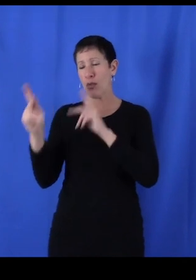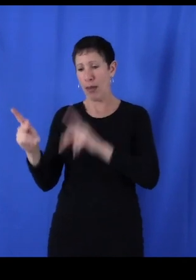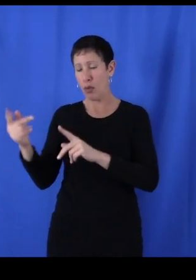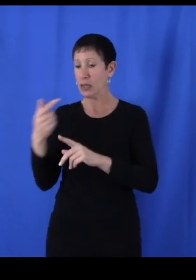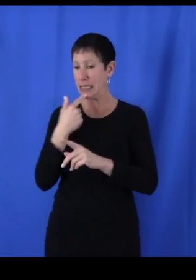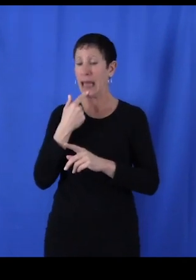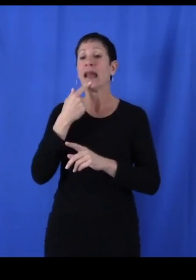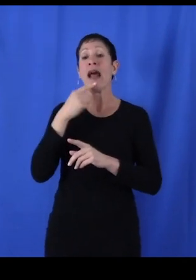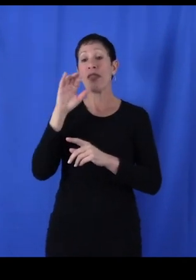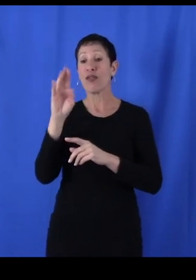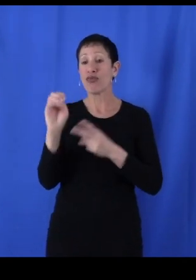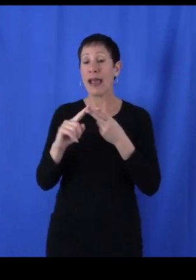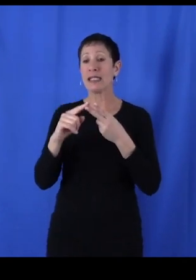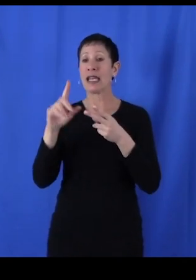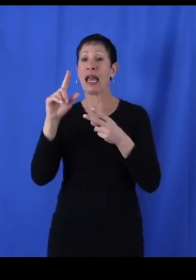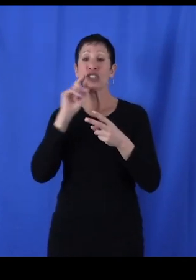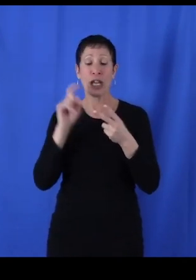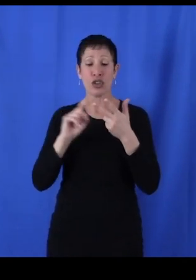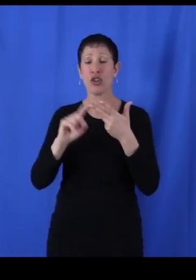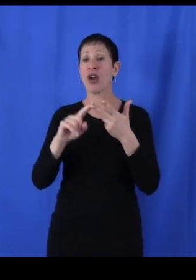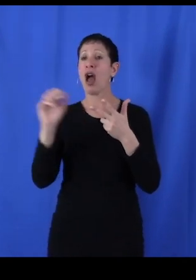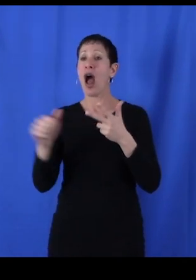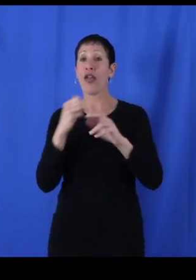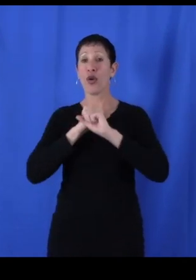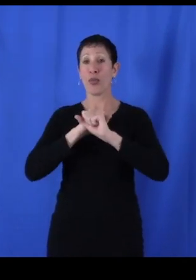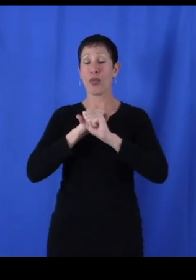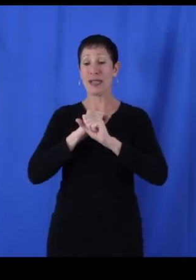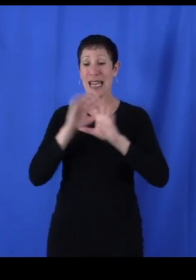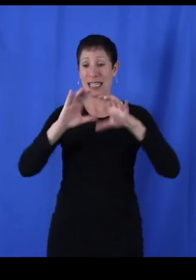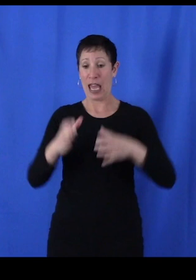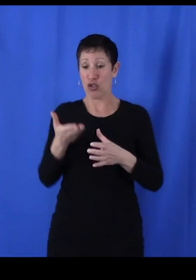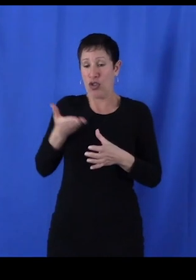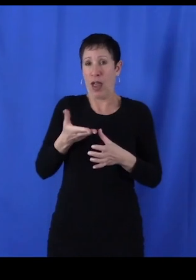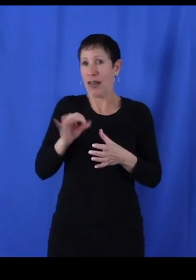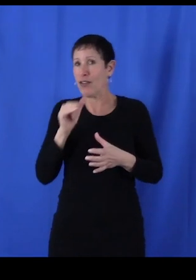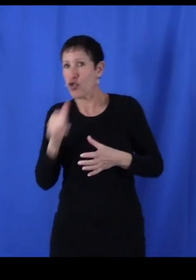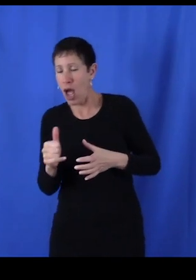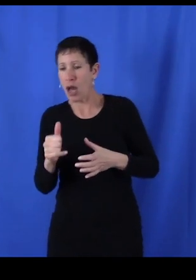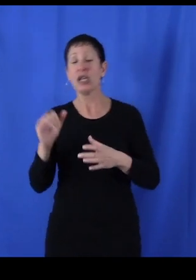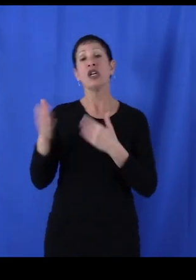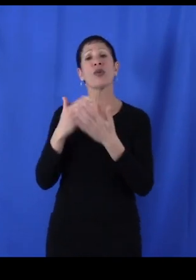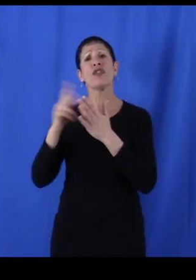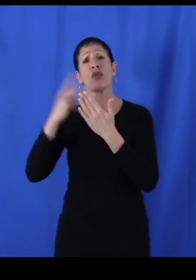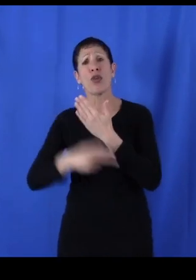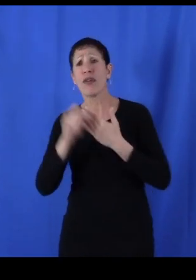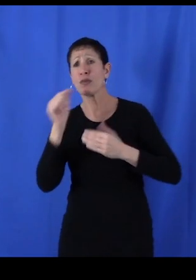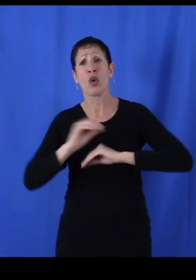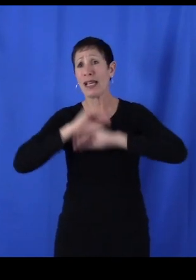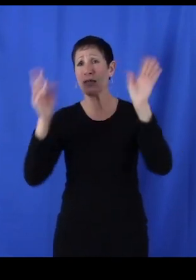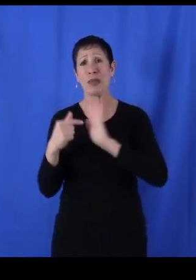the problem is that race, gender, and other protected categories are present even when they're not. So even programs that